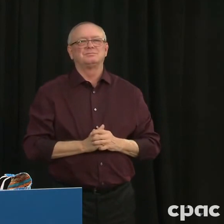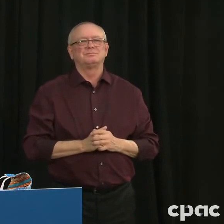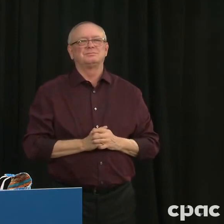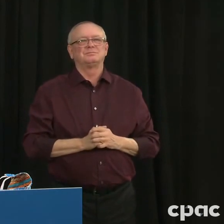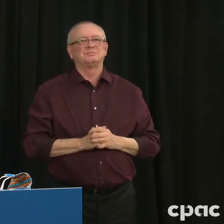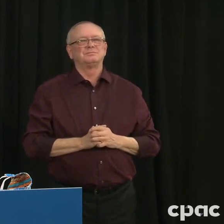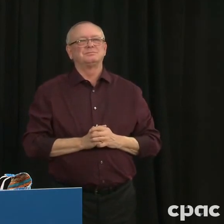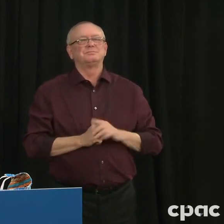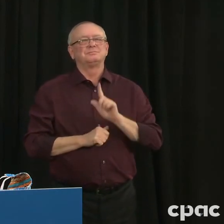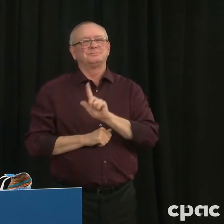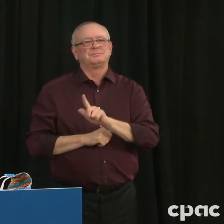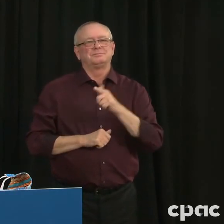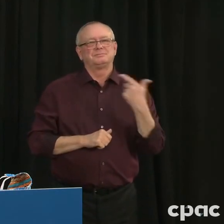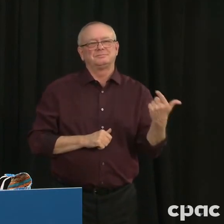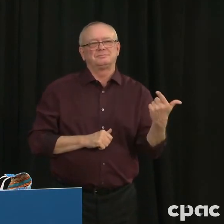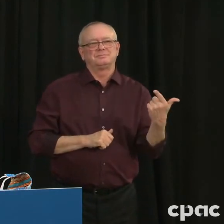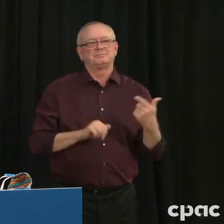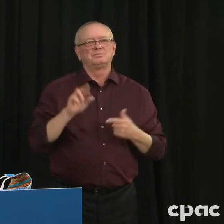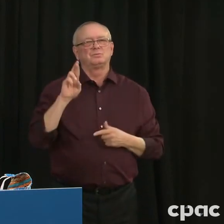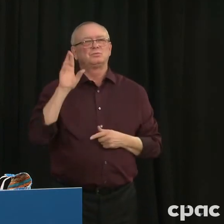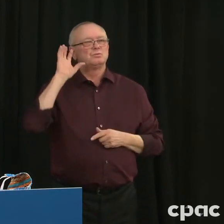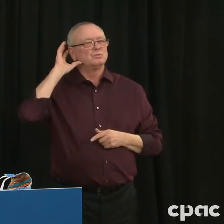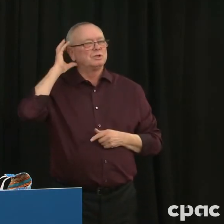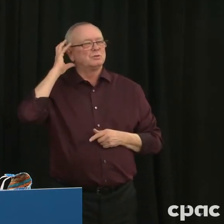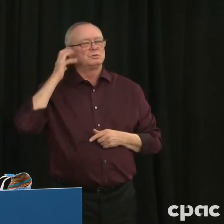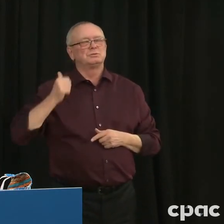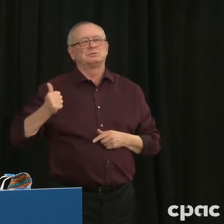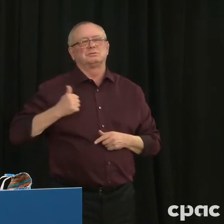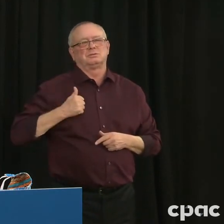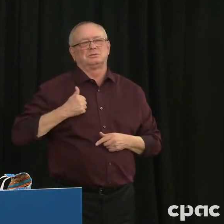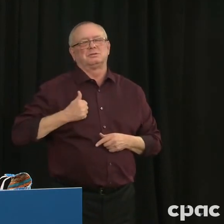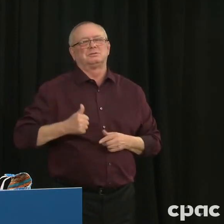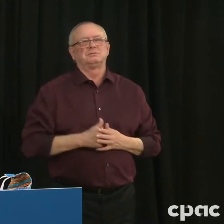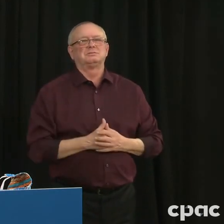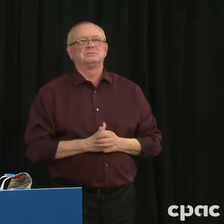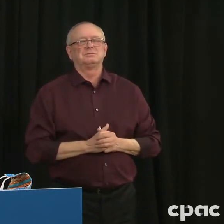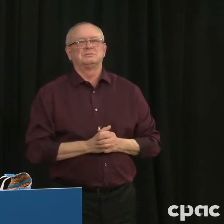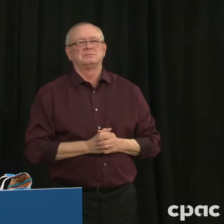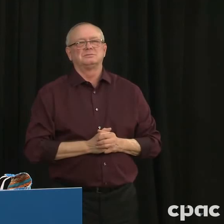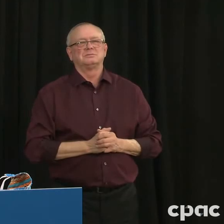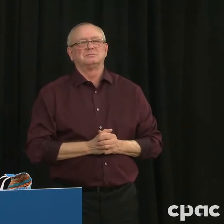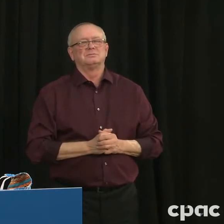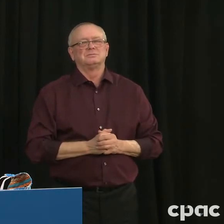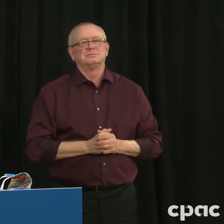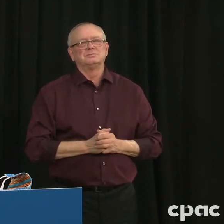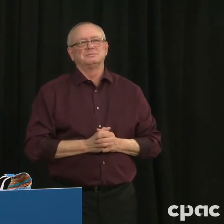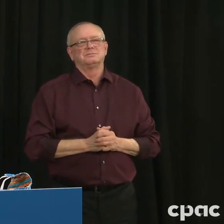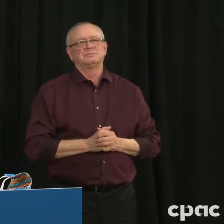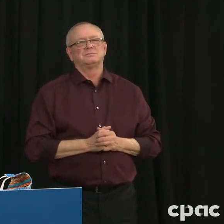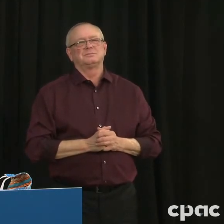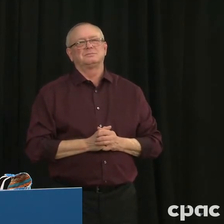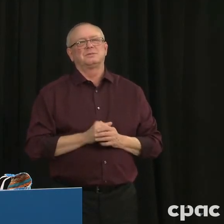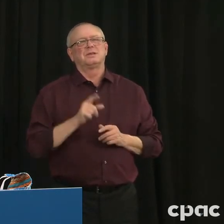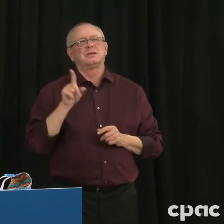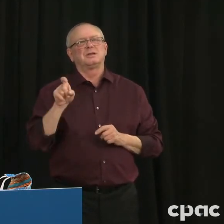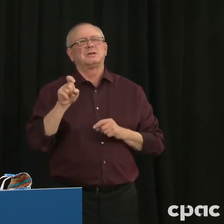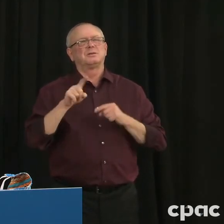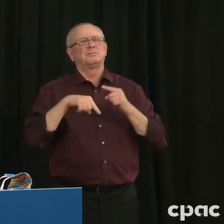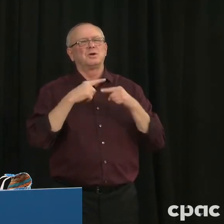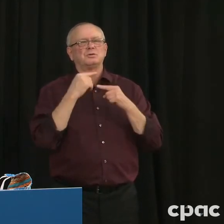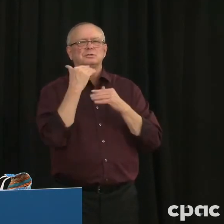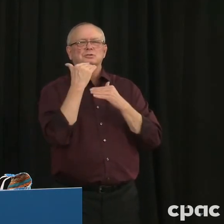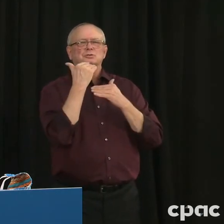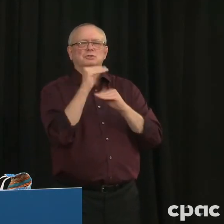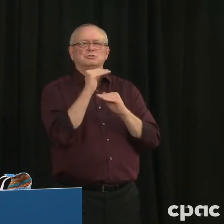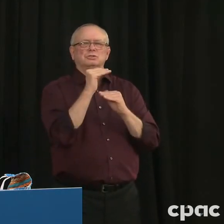Canada. Hi, Dr. Hinshaw. Going back to the question of restriction, we talked